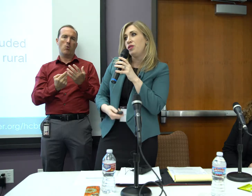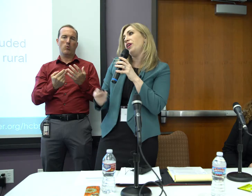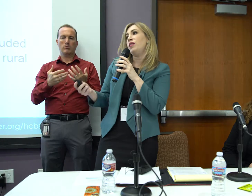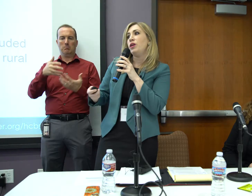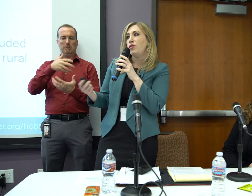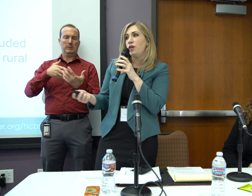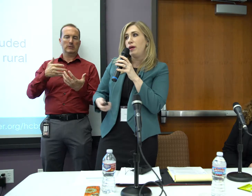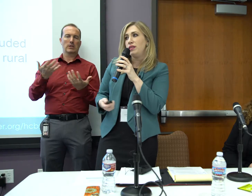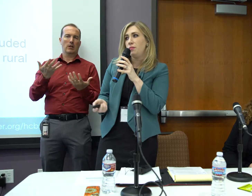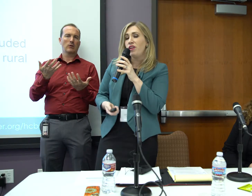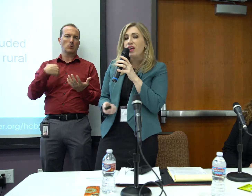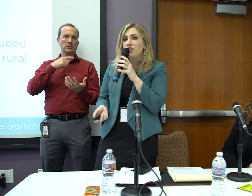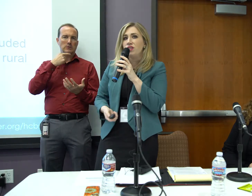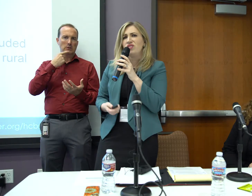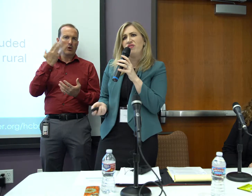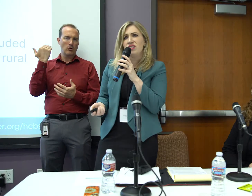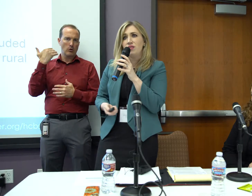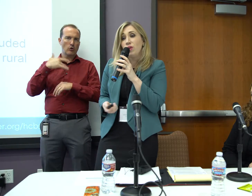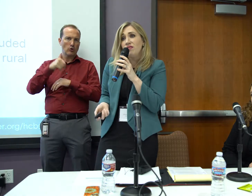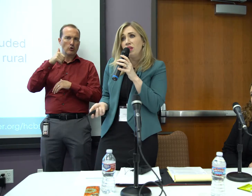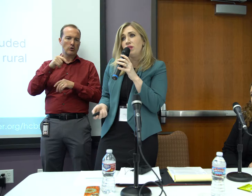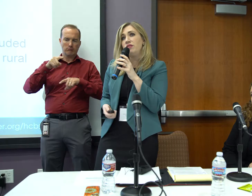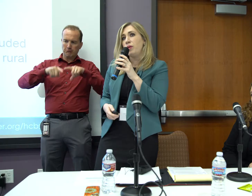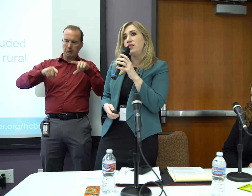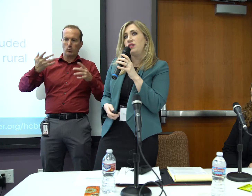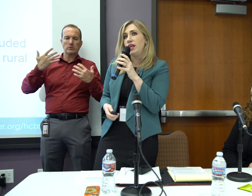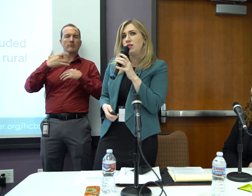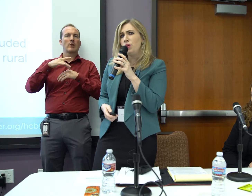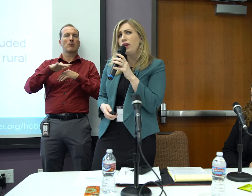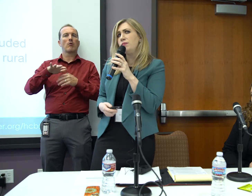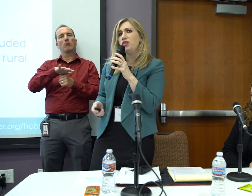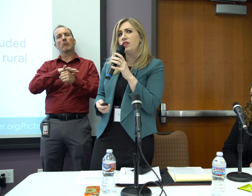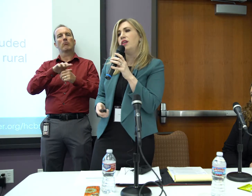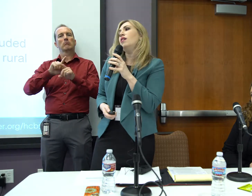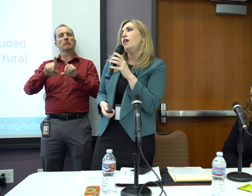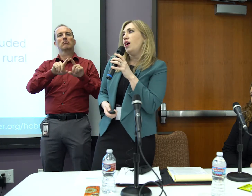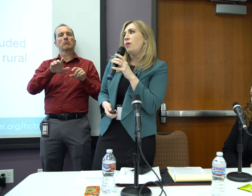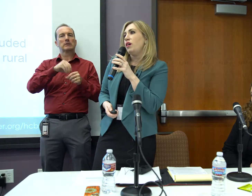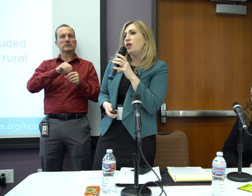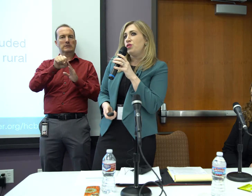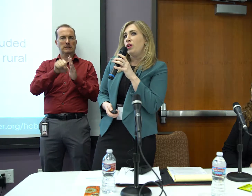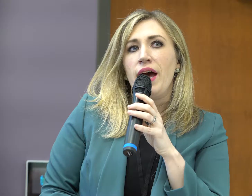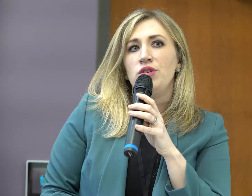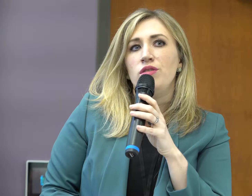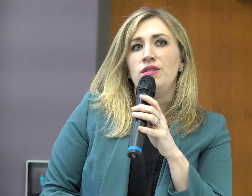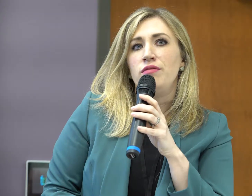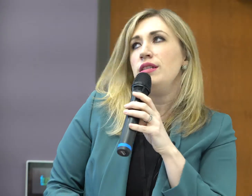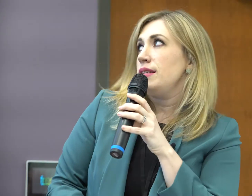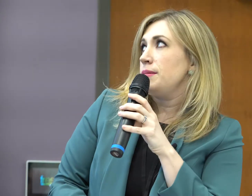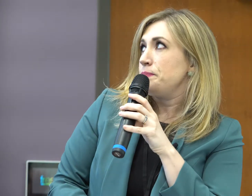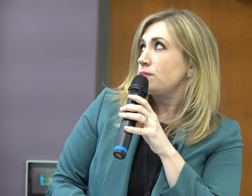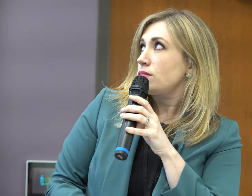talking earlier, that we know that there might be some variations or differences in what's available at different parts of the state. So we wanted to make sure that our survey would capture